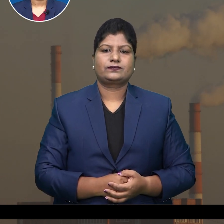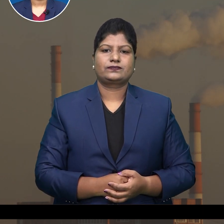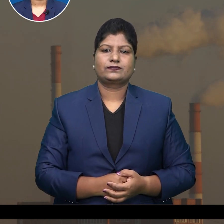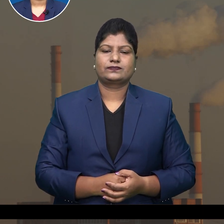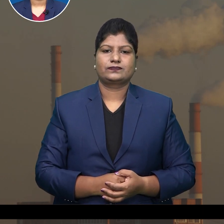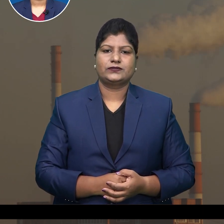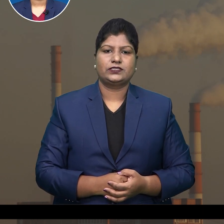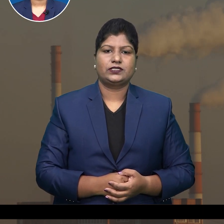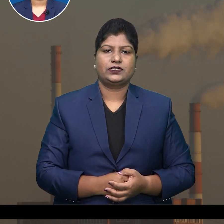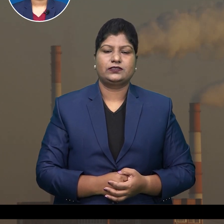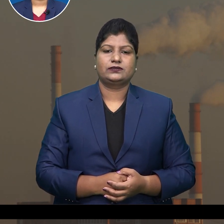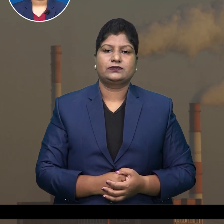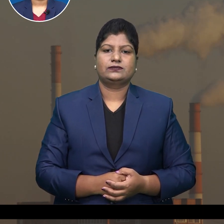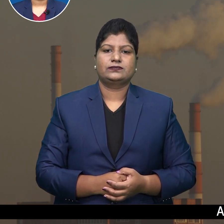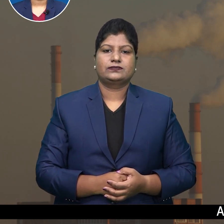CFCs,